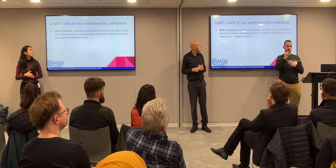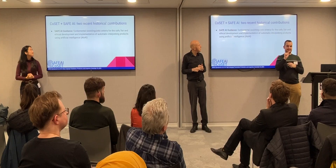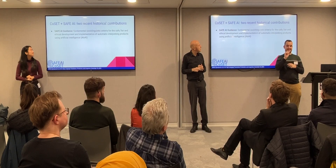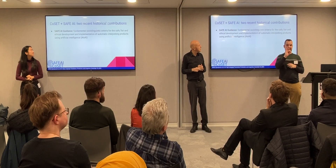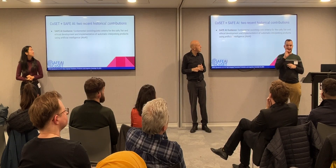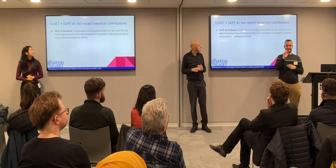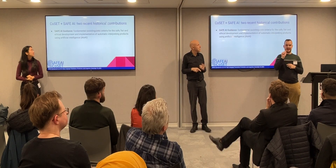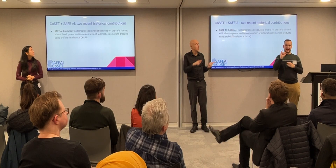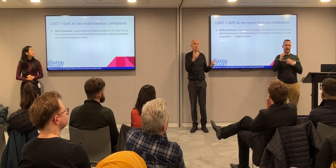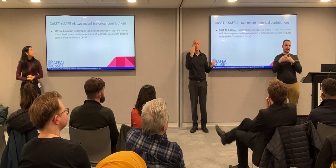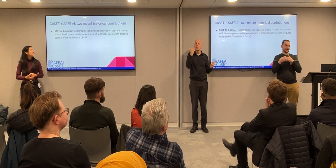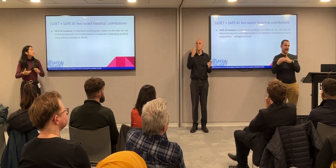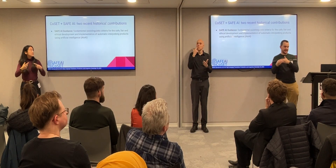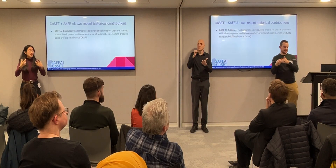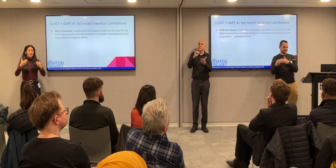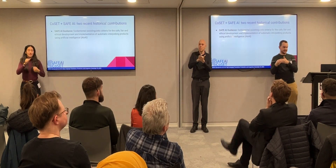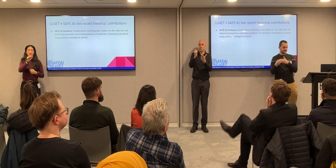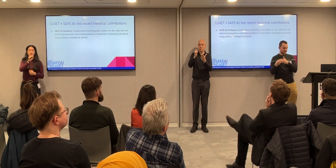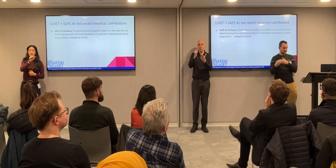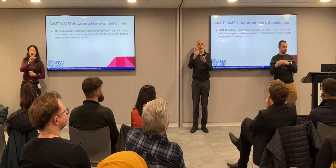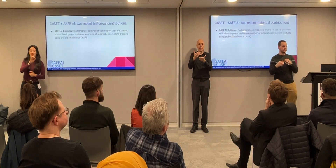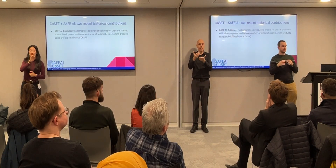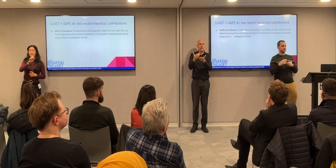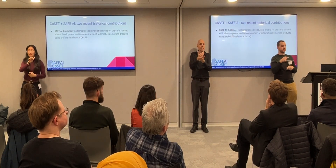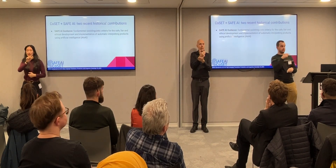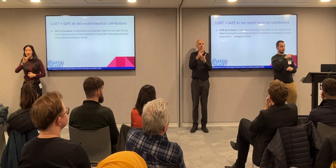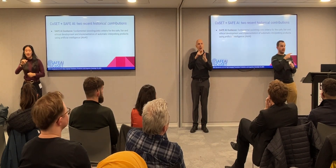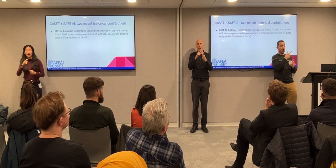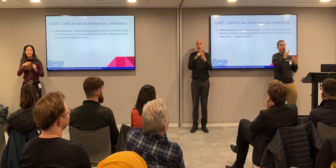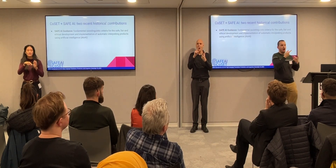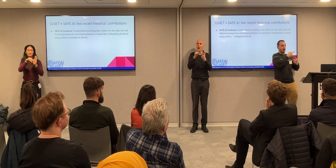We published something called the Safe AI Guidance.